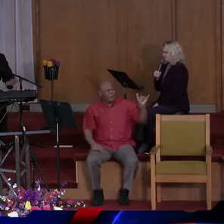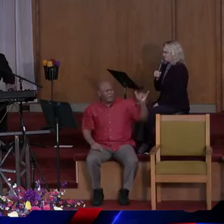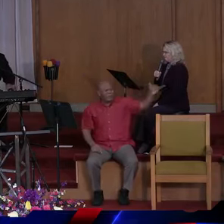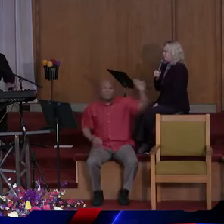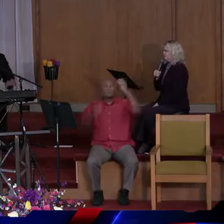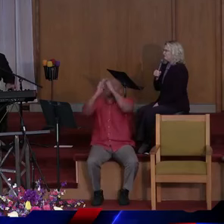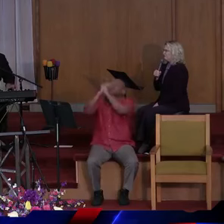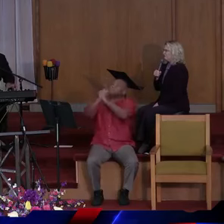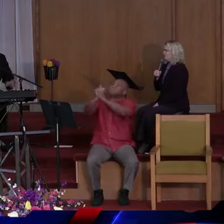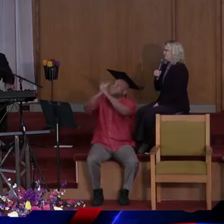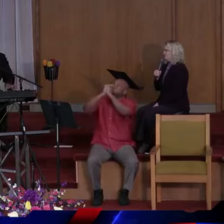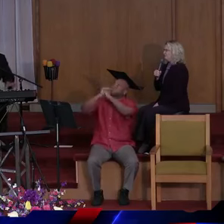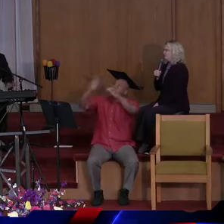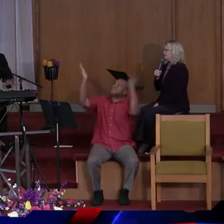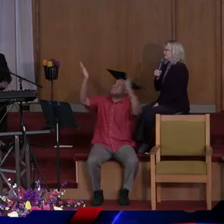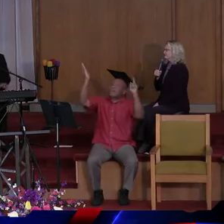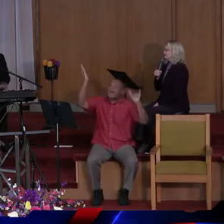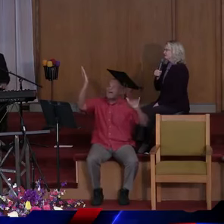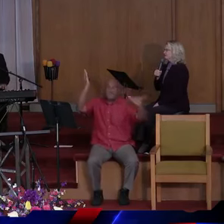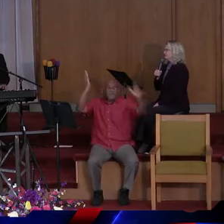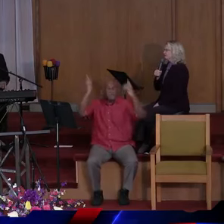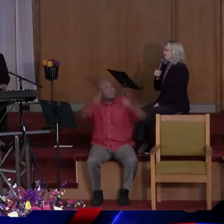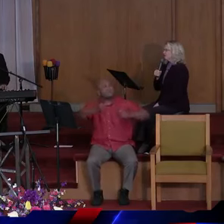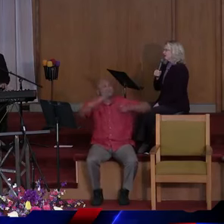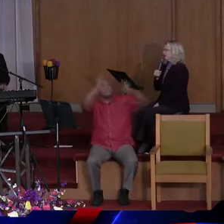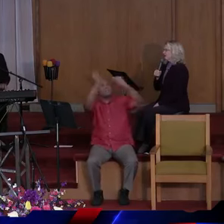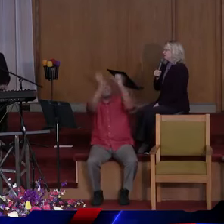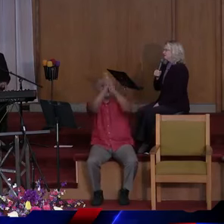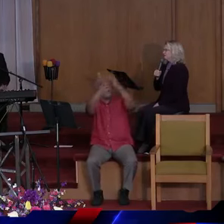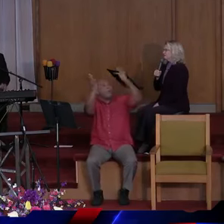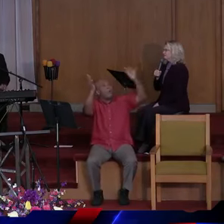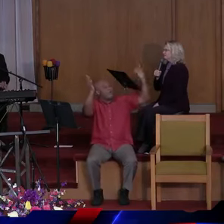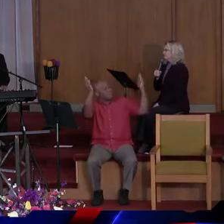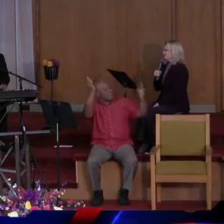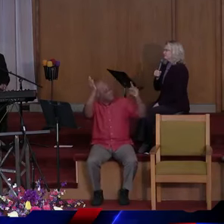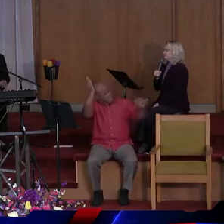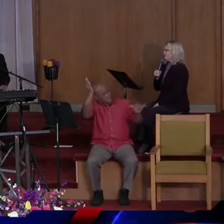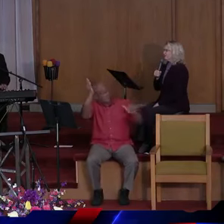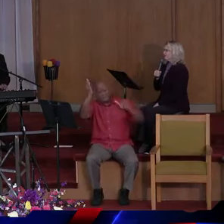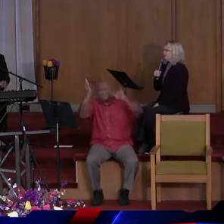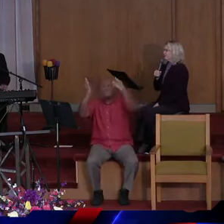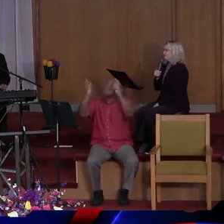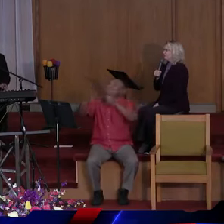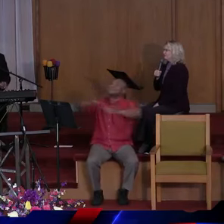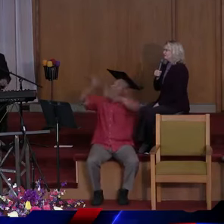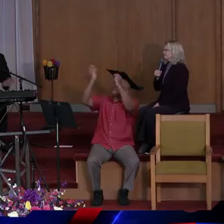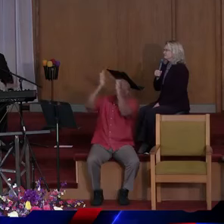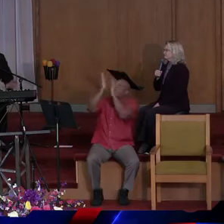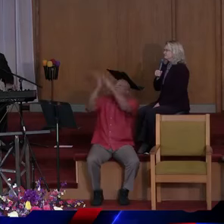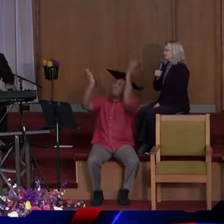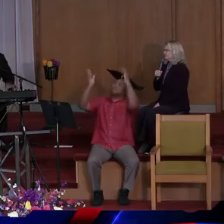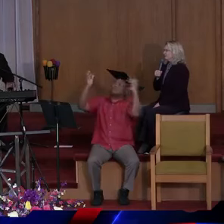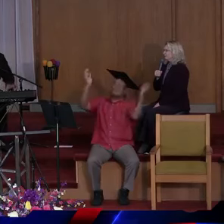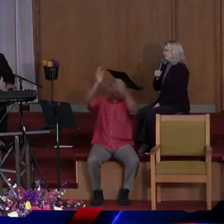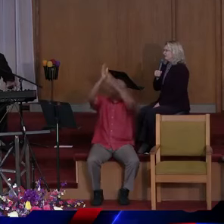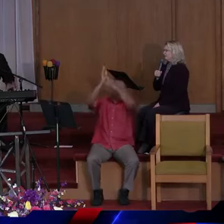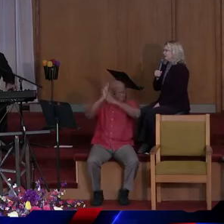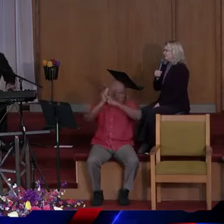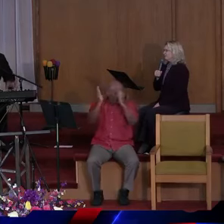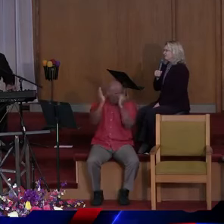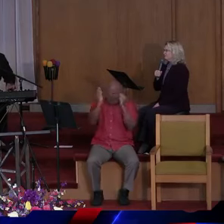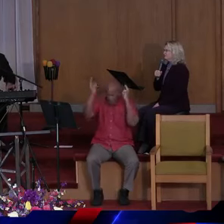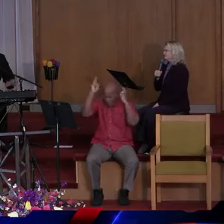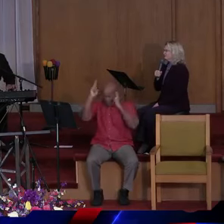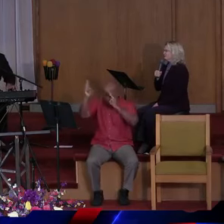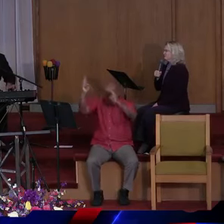I'll worship you forever. I will give you glory forever. I'll give you glory forever. God, you deserve the honor forever.